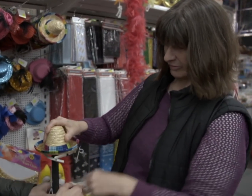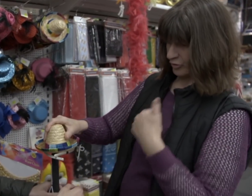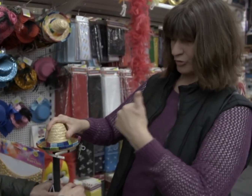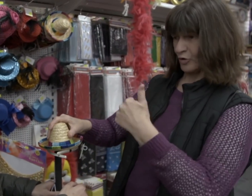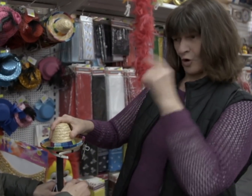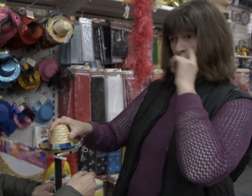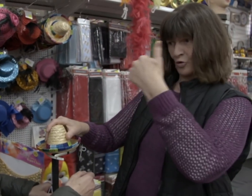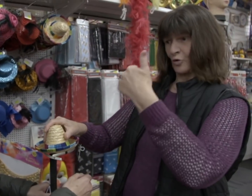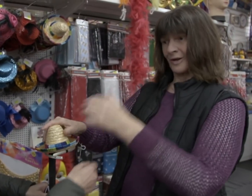Oh, that's good. That looks good.